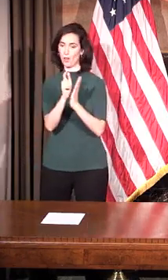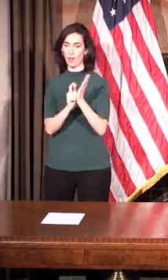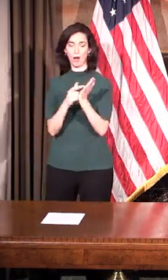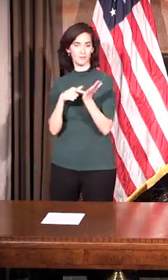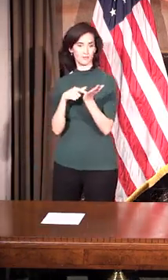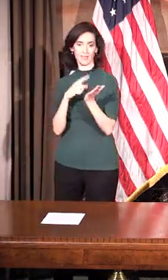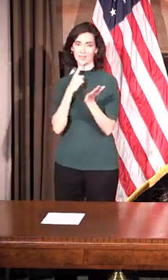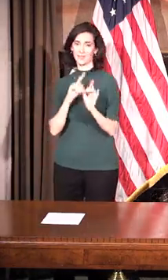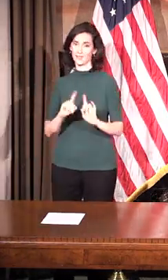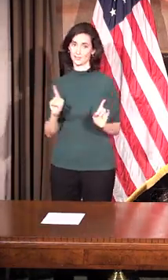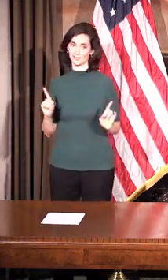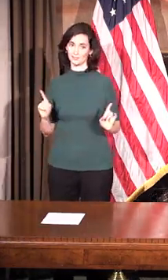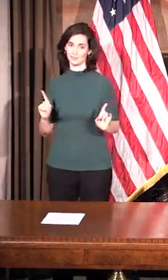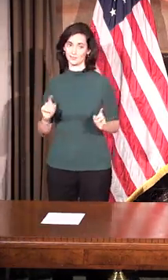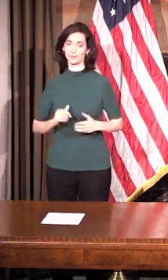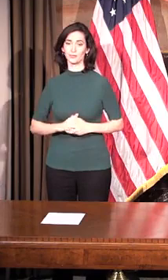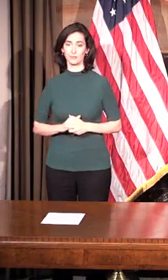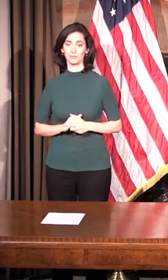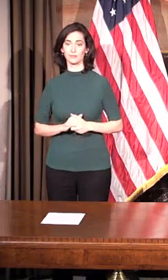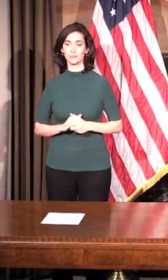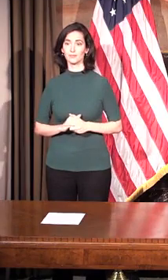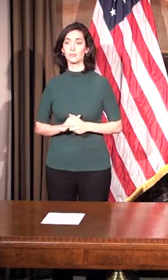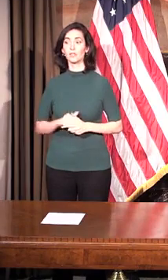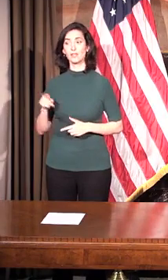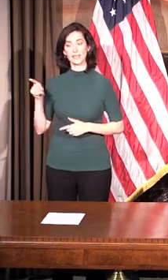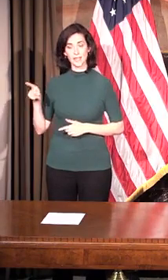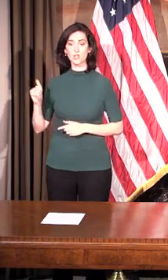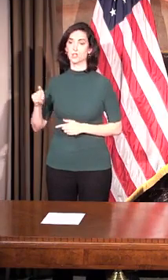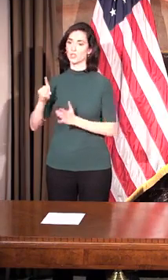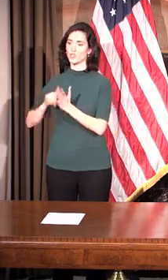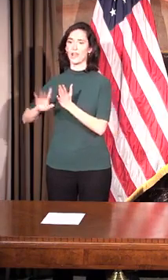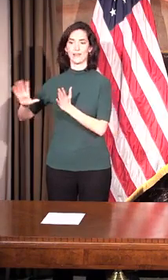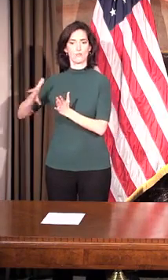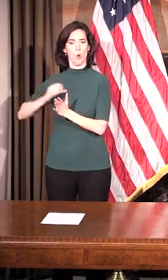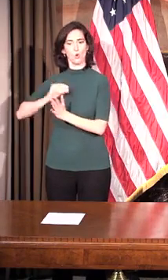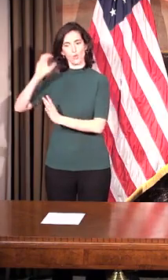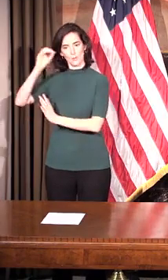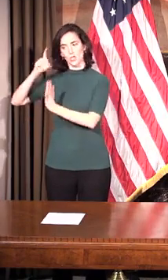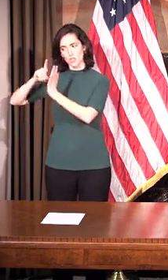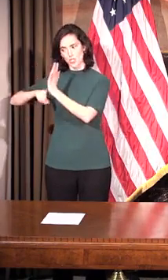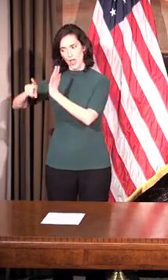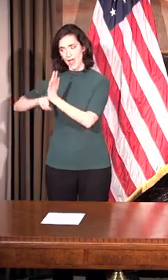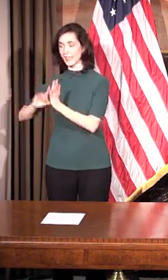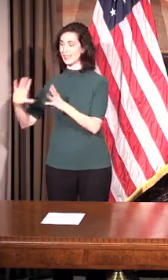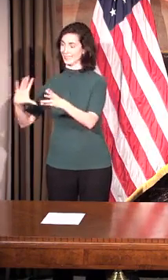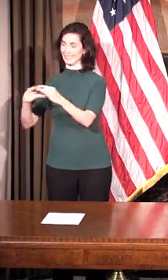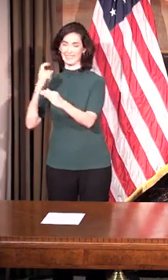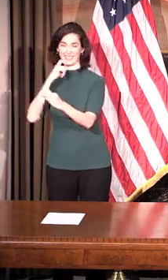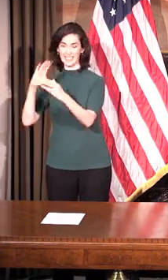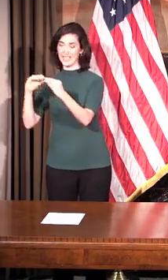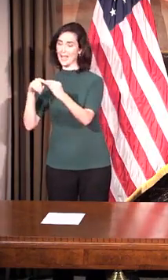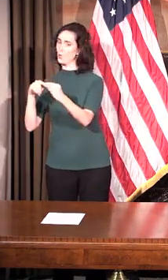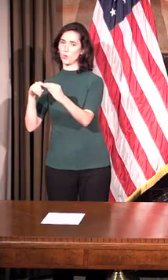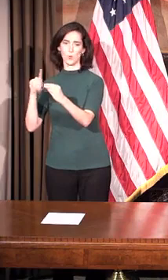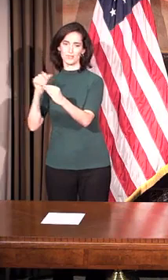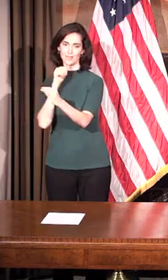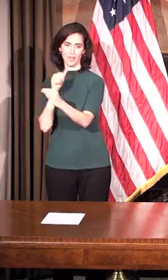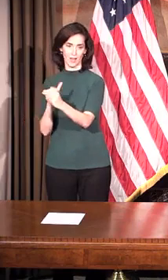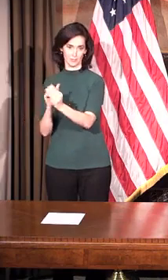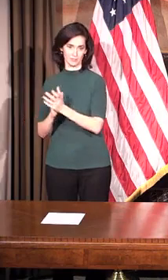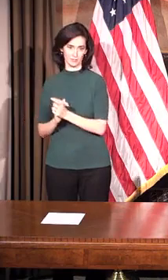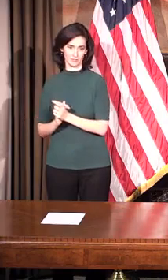says, and he should check his own opinions, and he would have known better than to say what he said this weekend. And